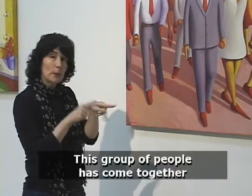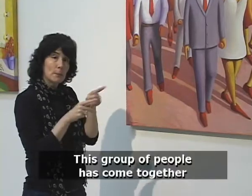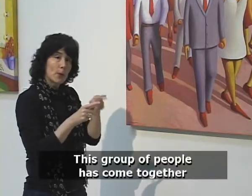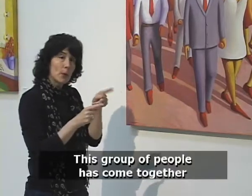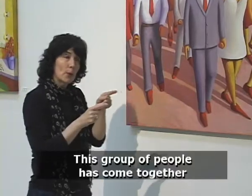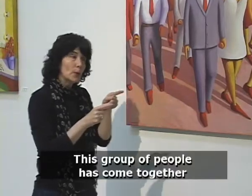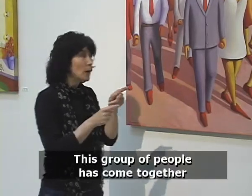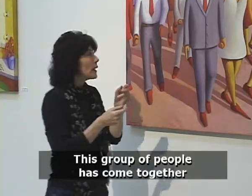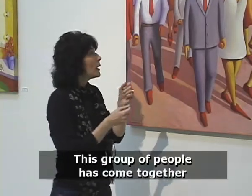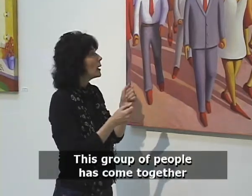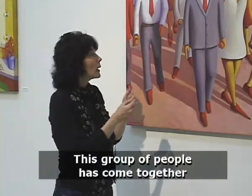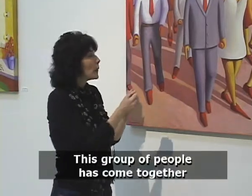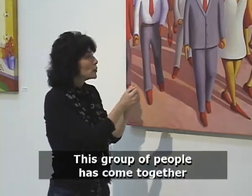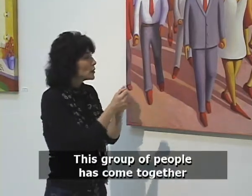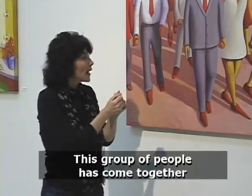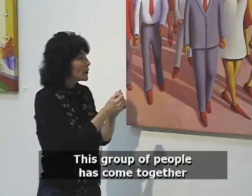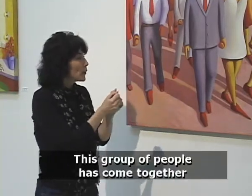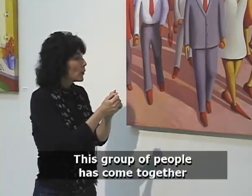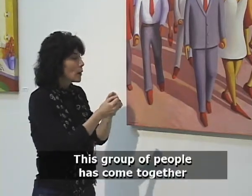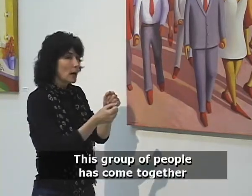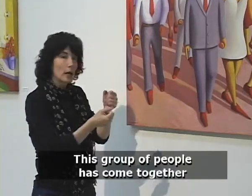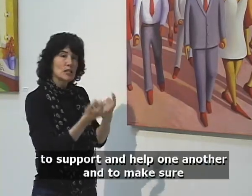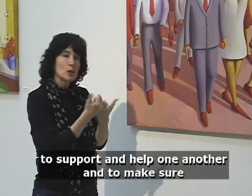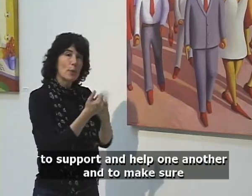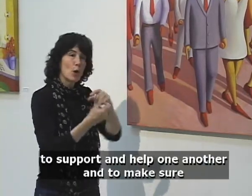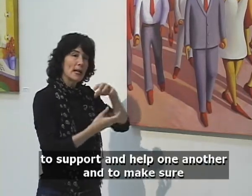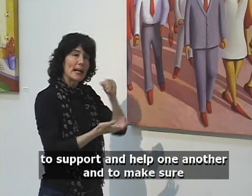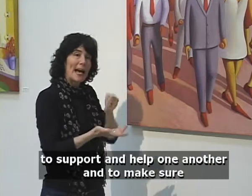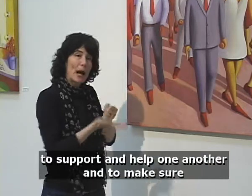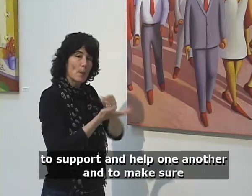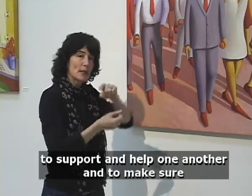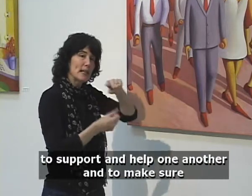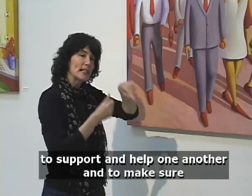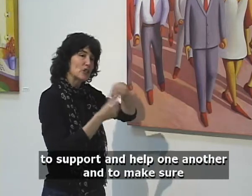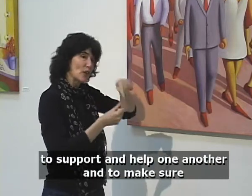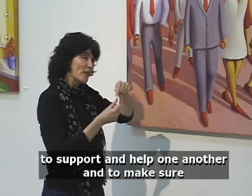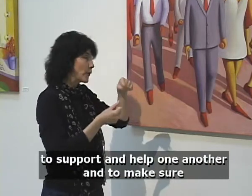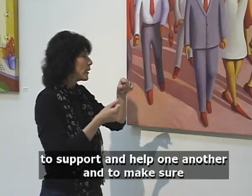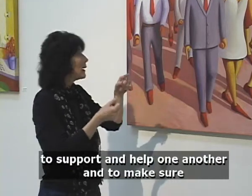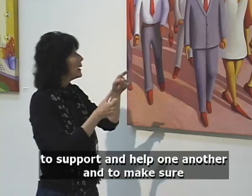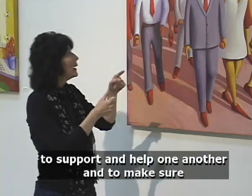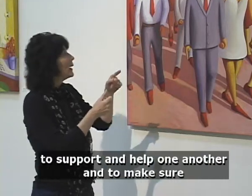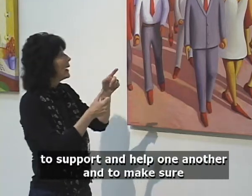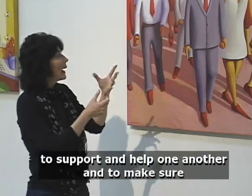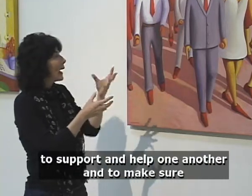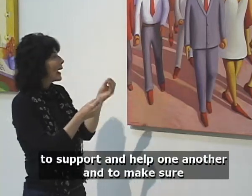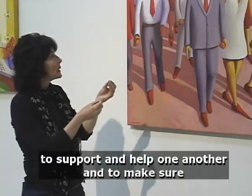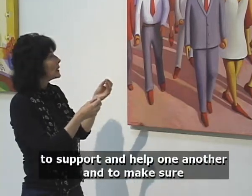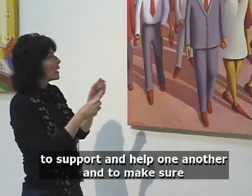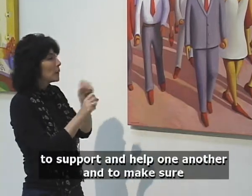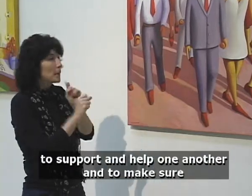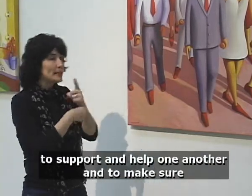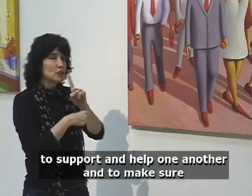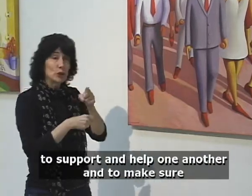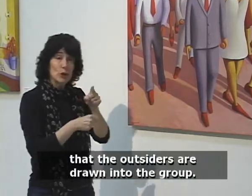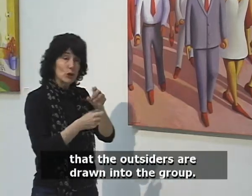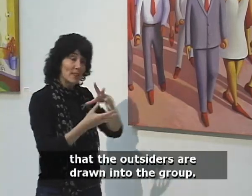This group of people has come together to support and help one another, and to make sure that